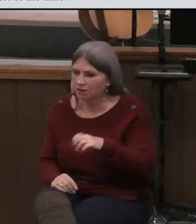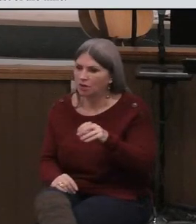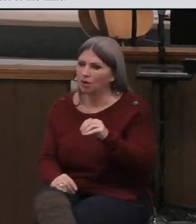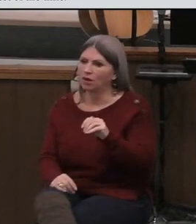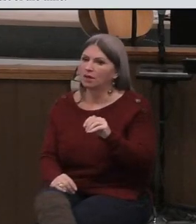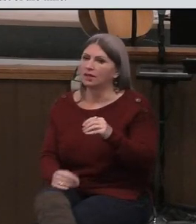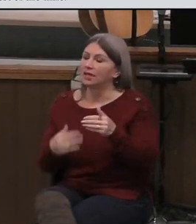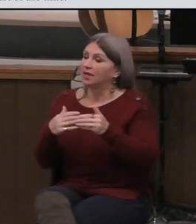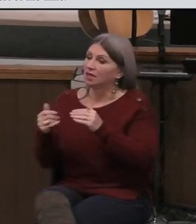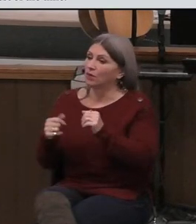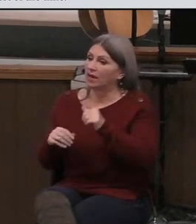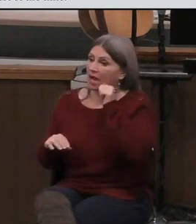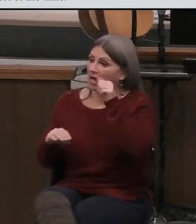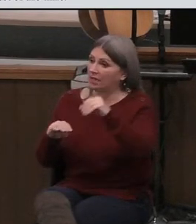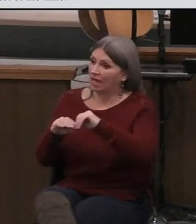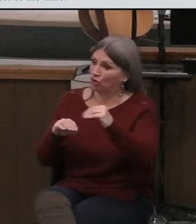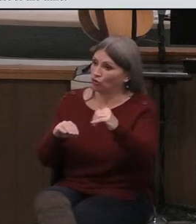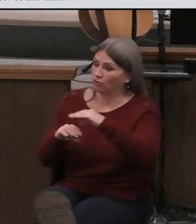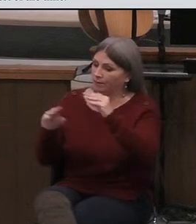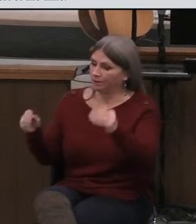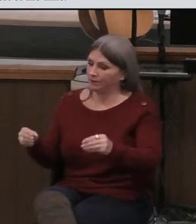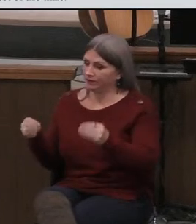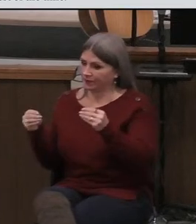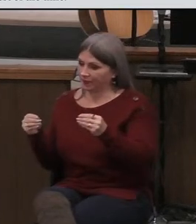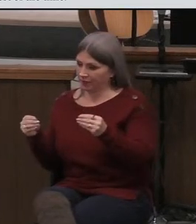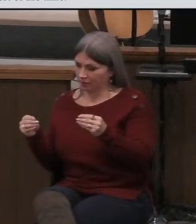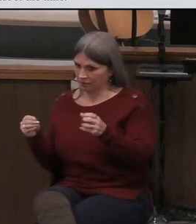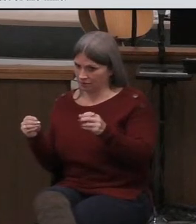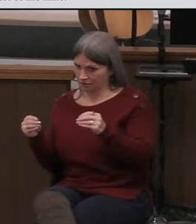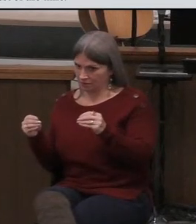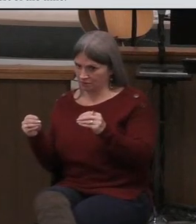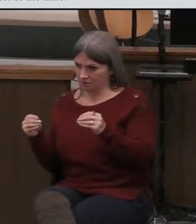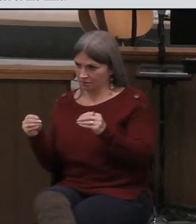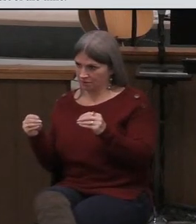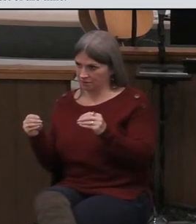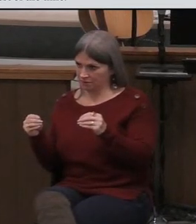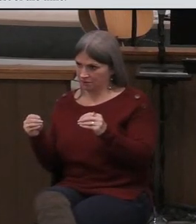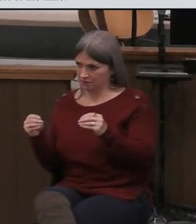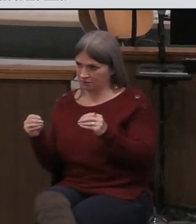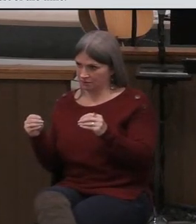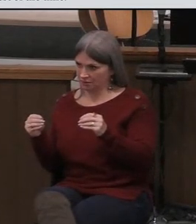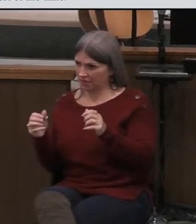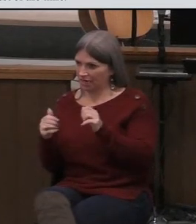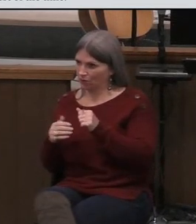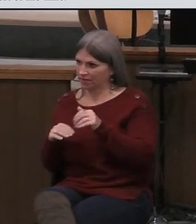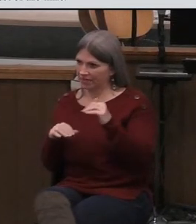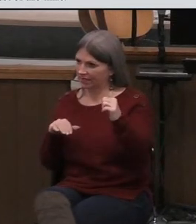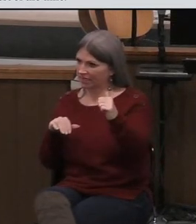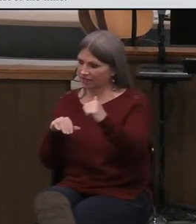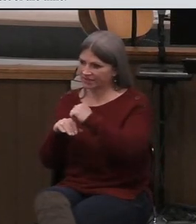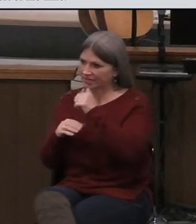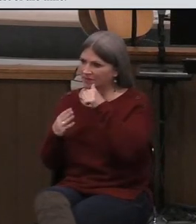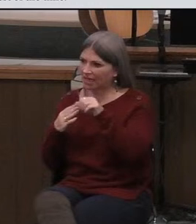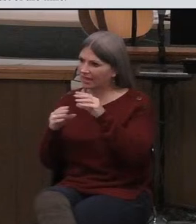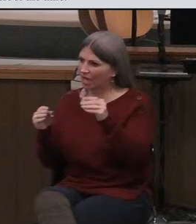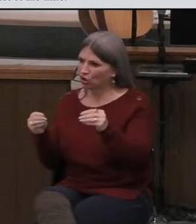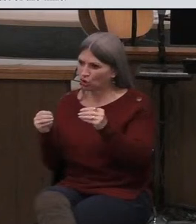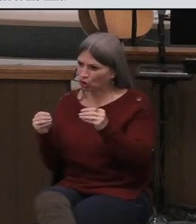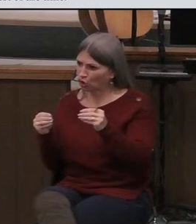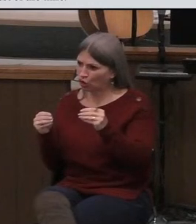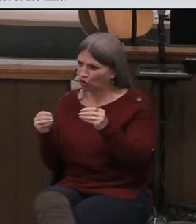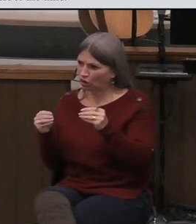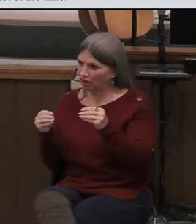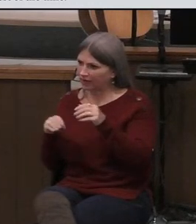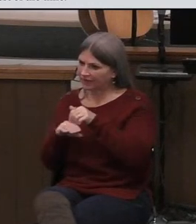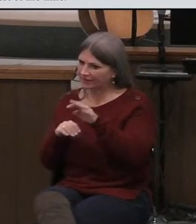cloth that I could pray on and send it back to him with money. And then they would pray over